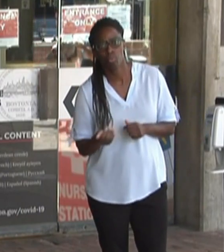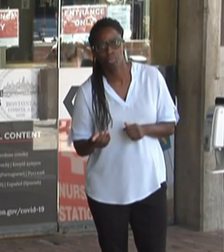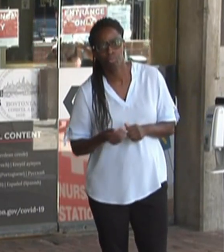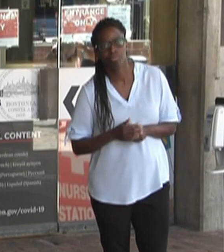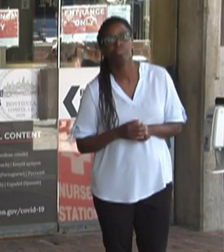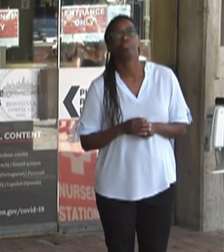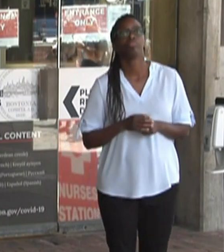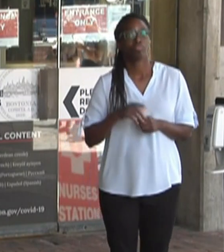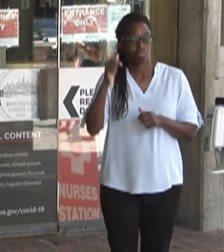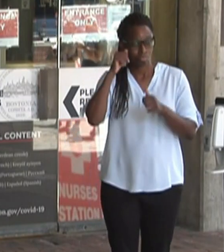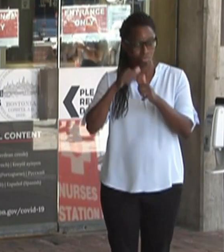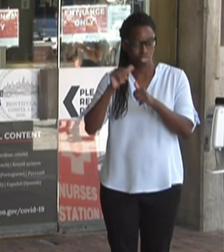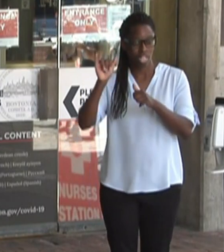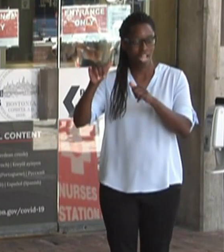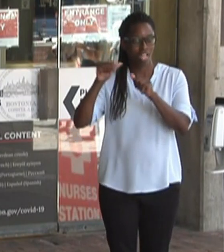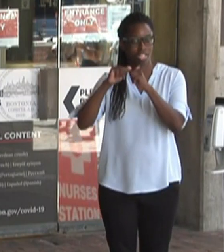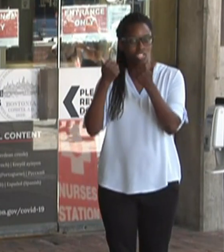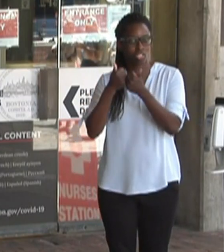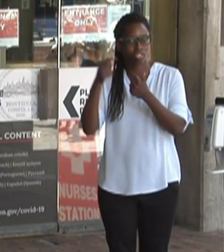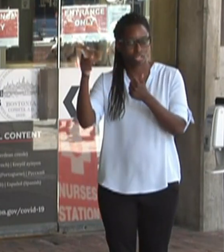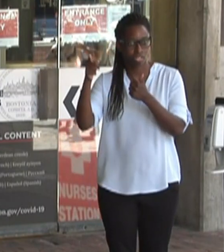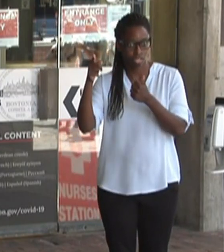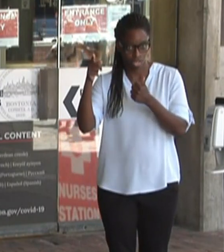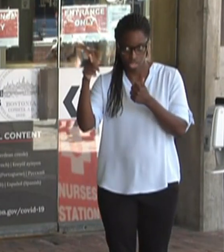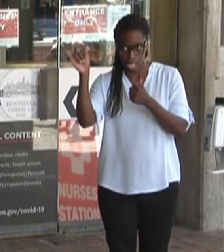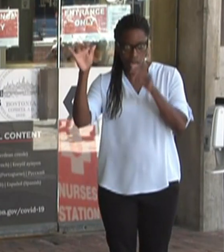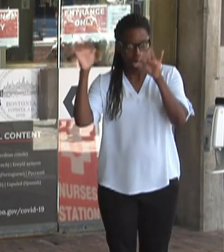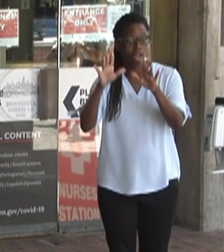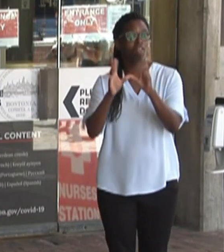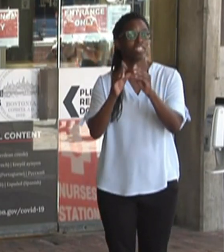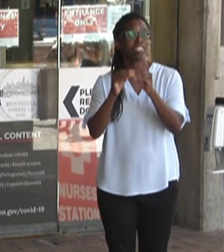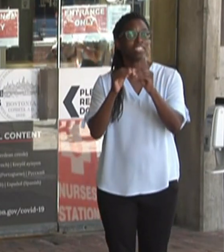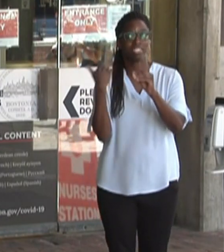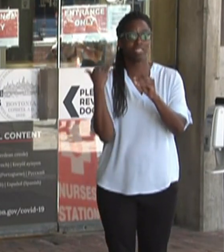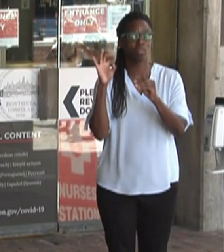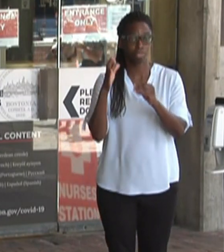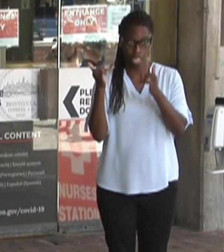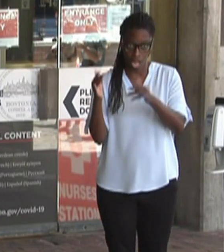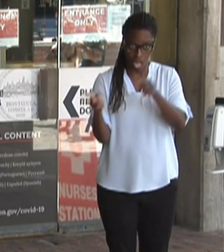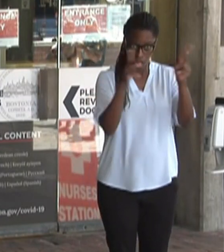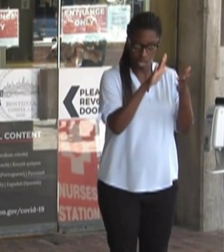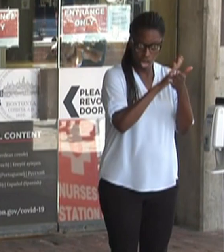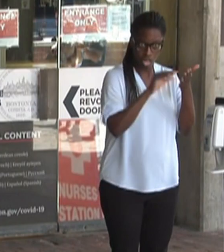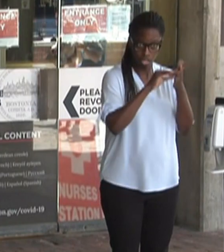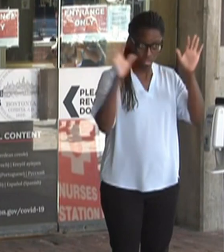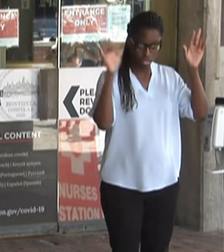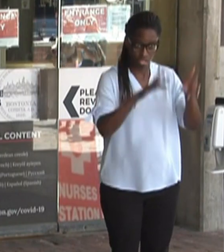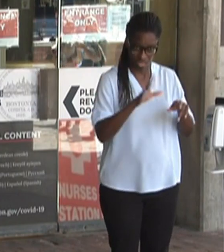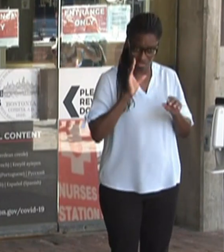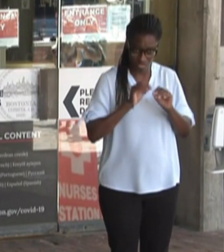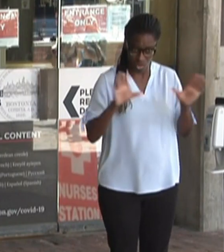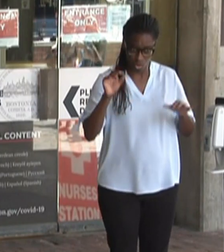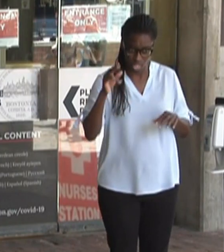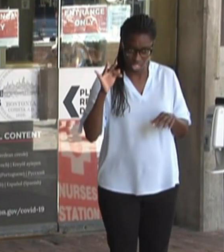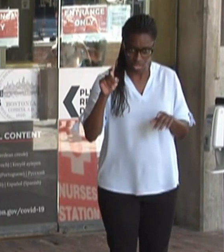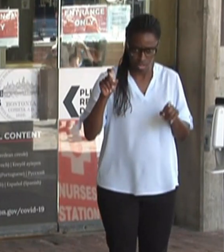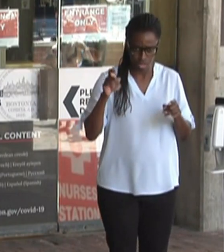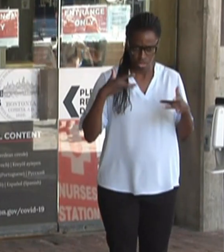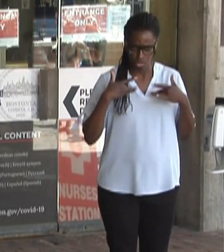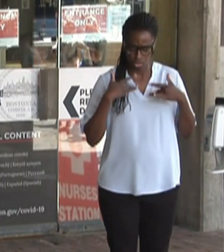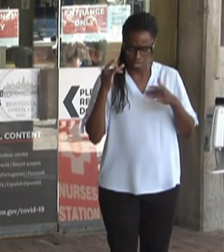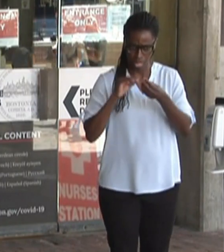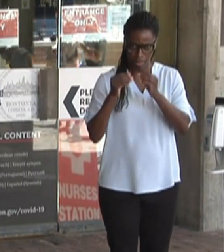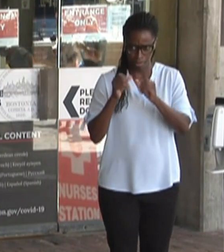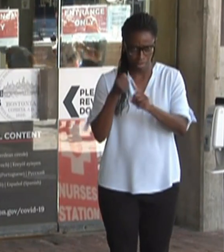should the biogen example be something that's held up as an example of how we should be careful? Something, if